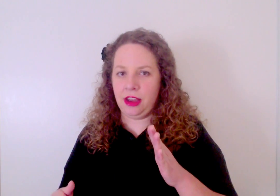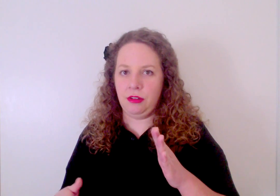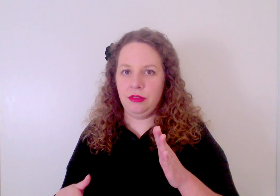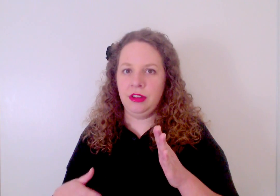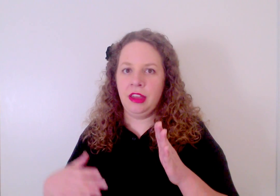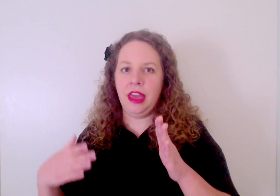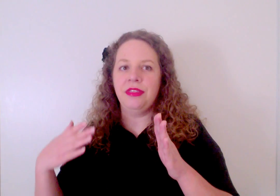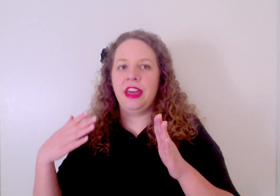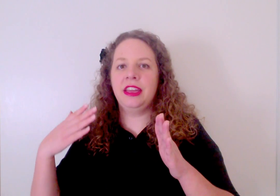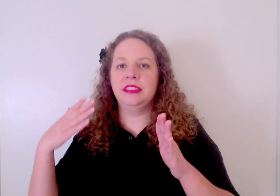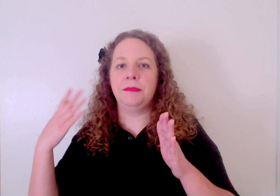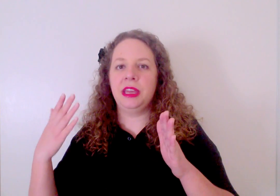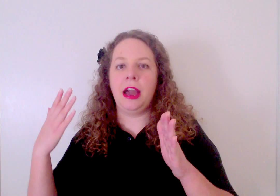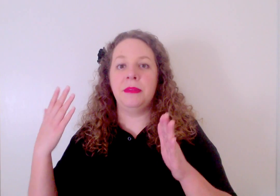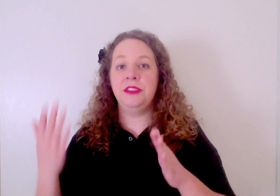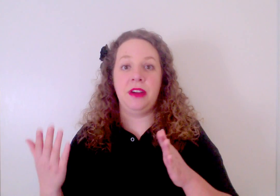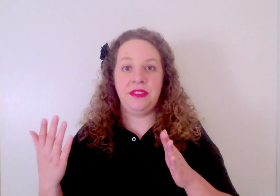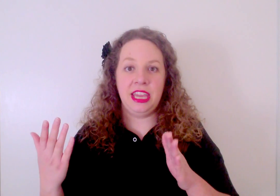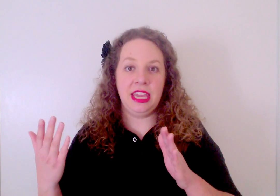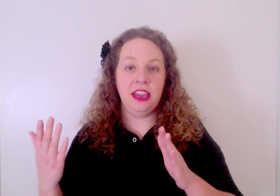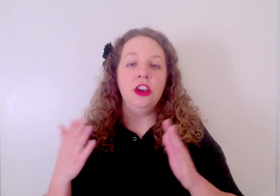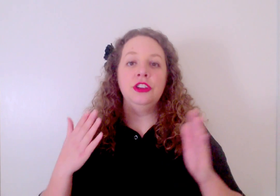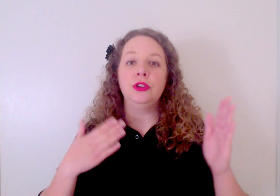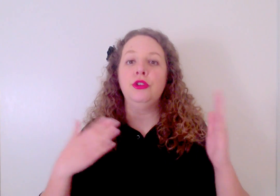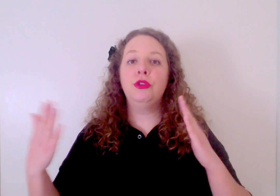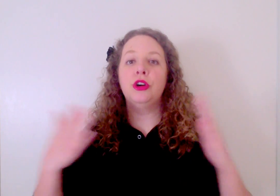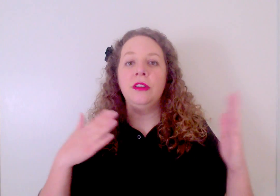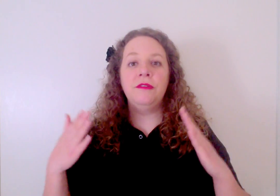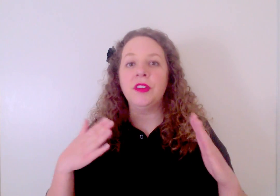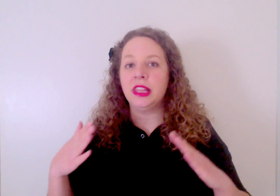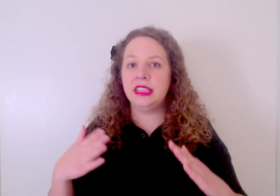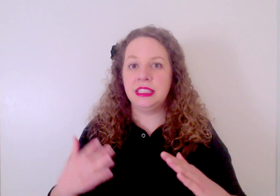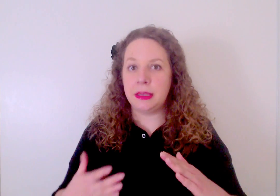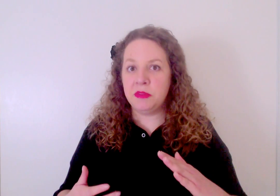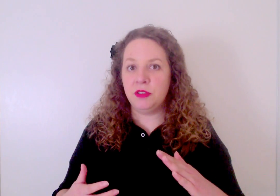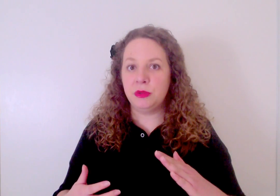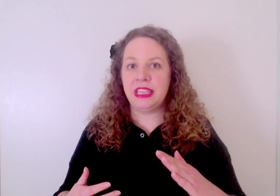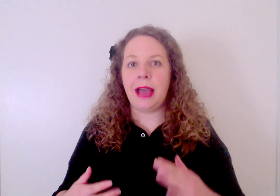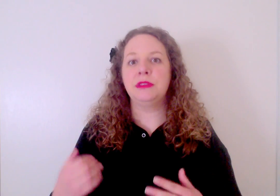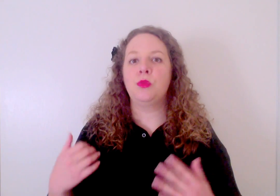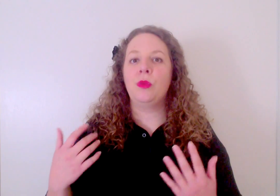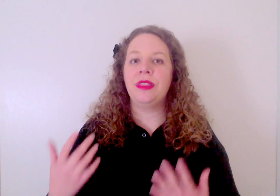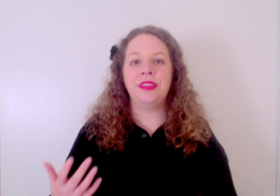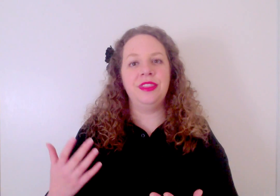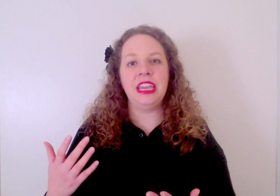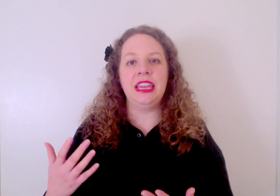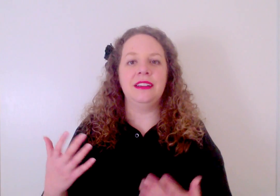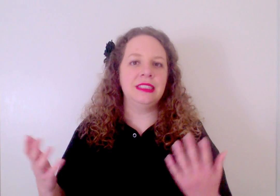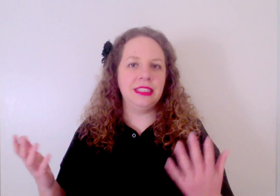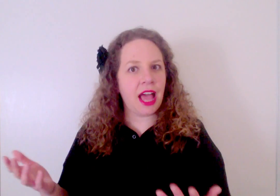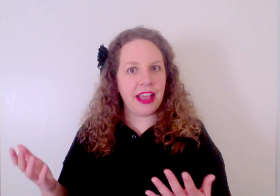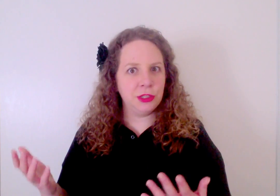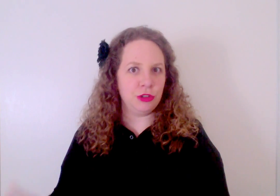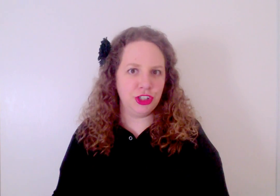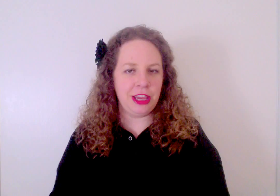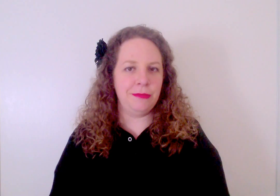down, and then something up, and then you caught the E. So you could fill in some of those gaps with the size or shape of